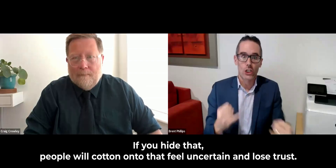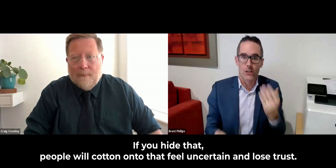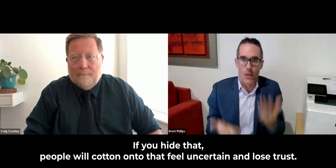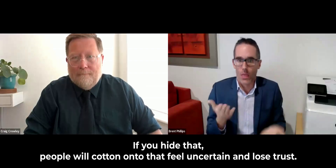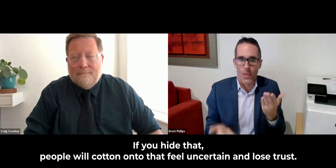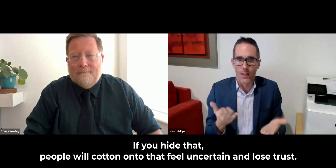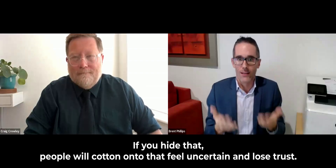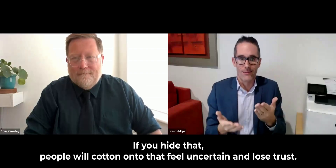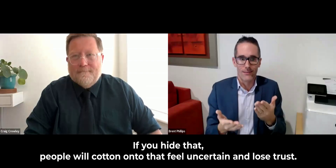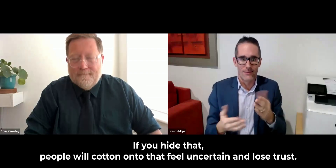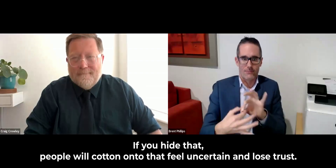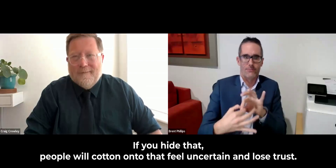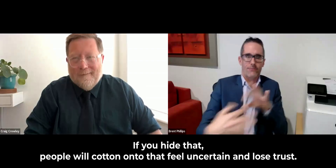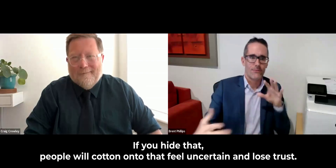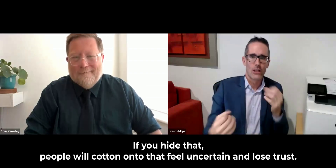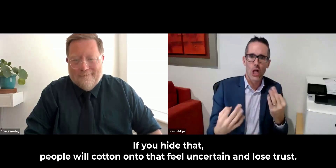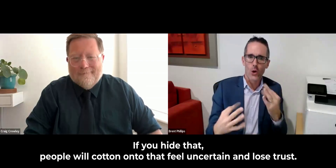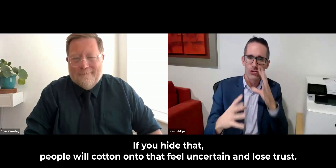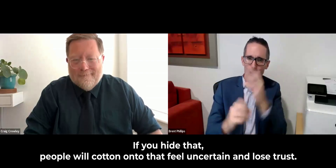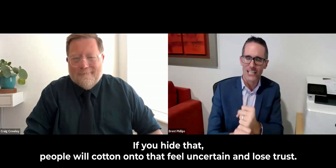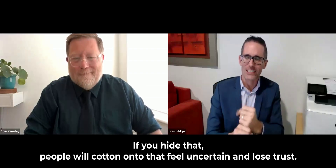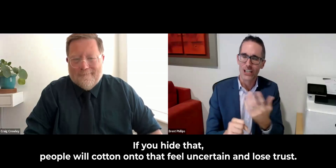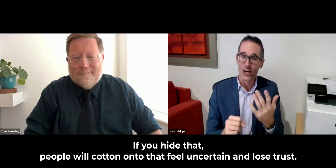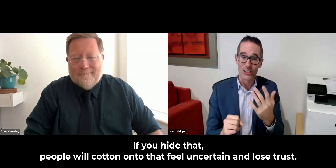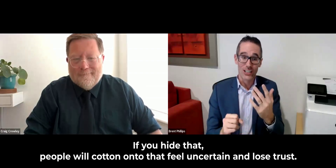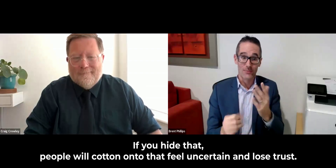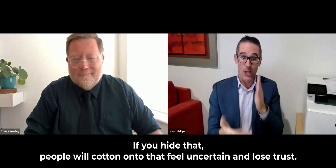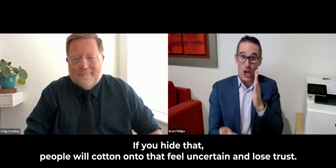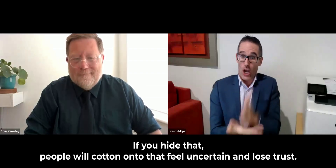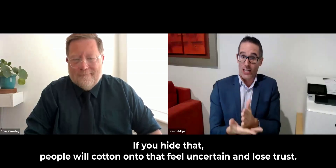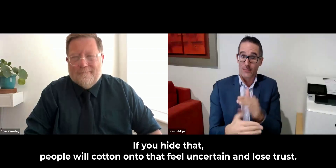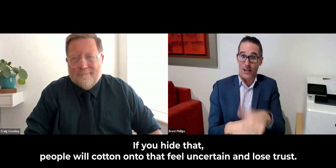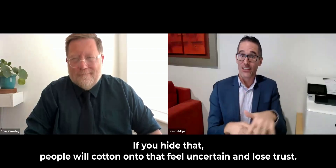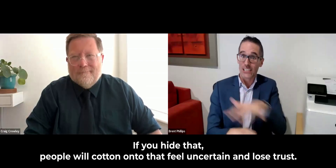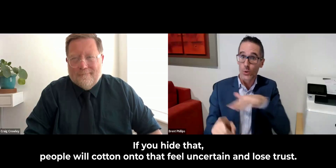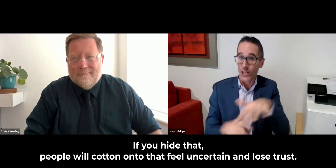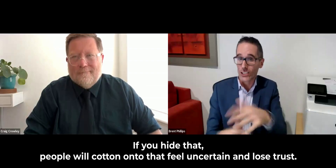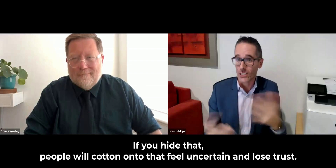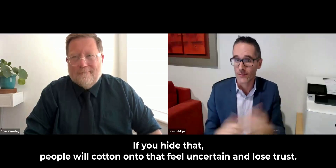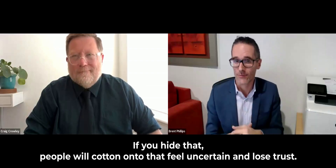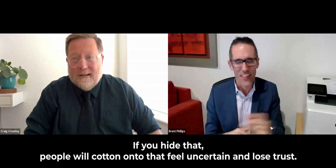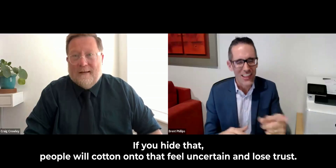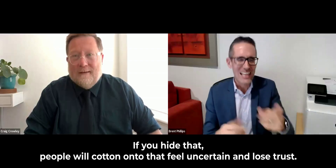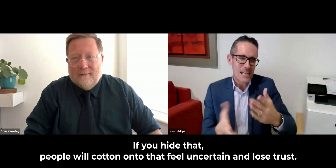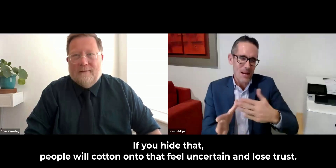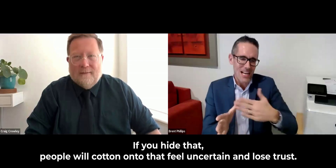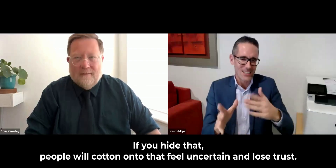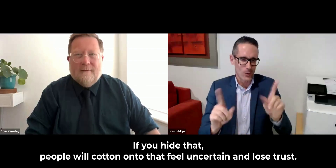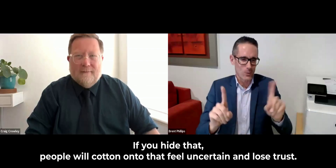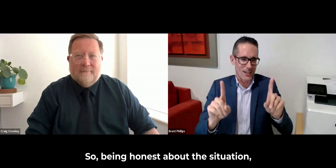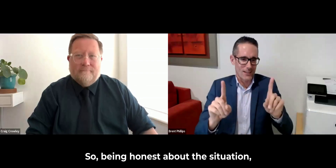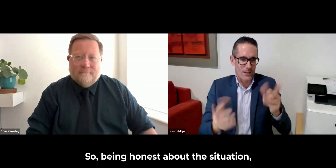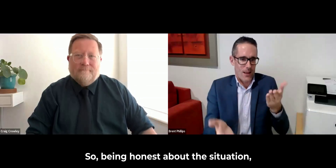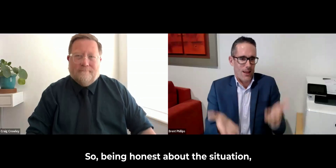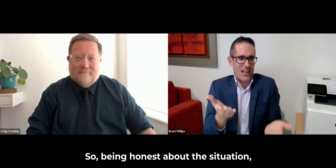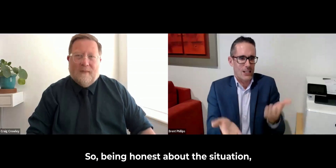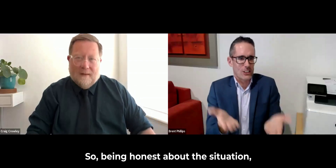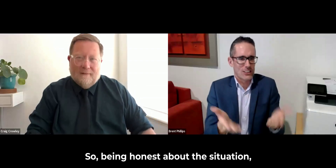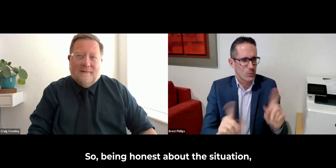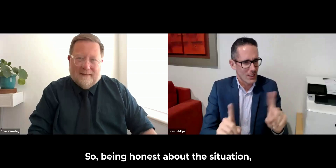If you hide that, people will cotton on to that, feel uncertain and lose trust. So being honest about the